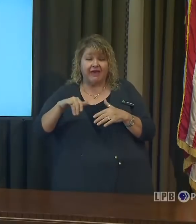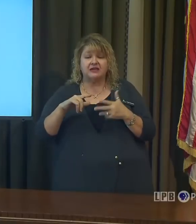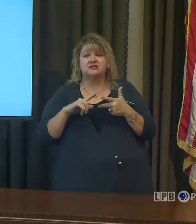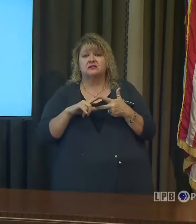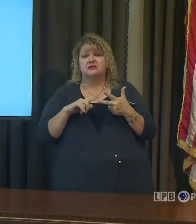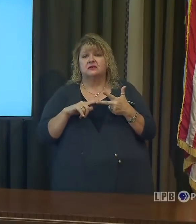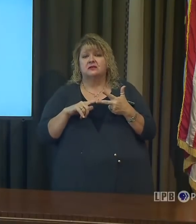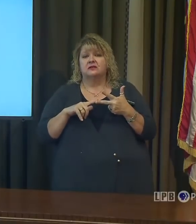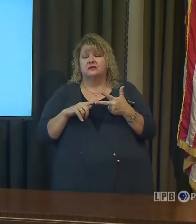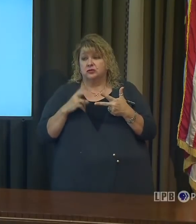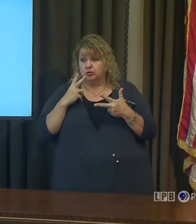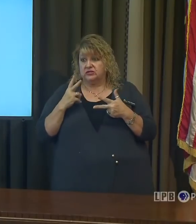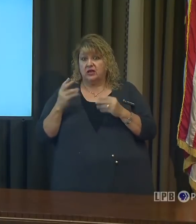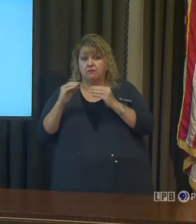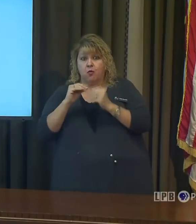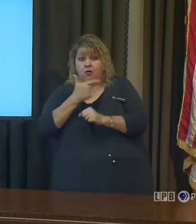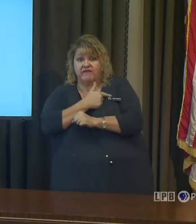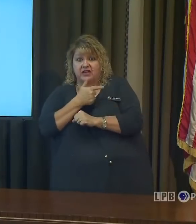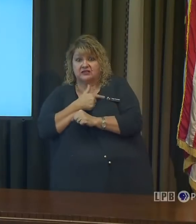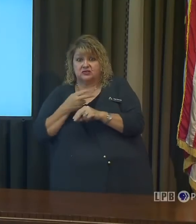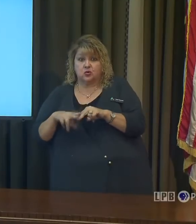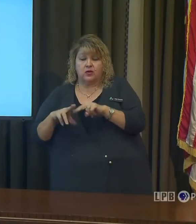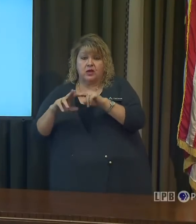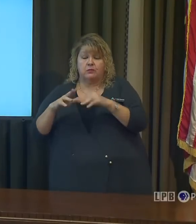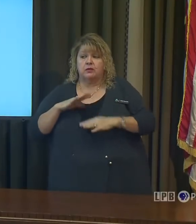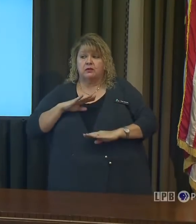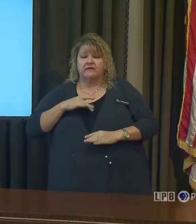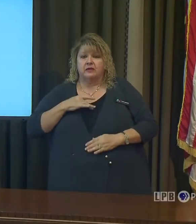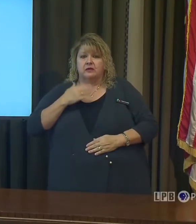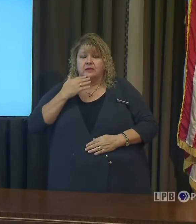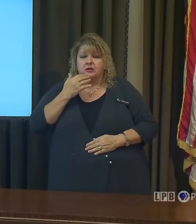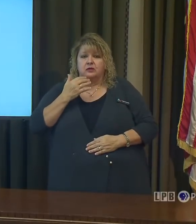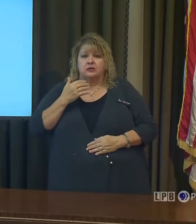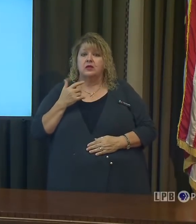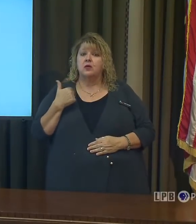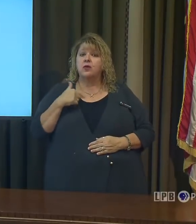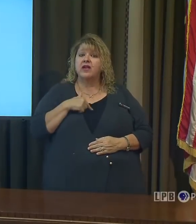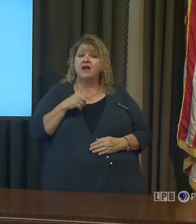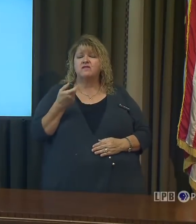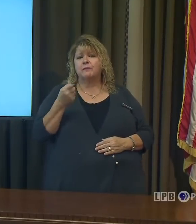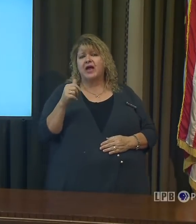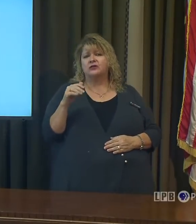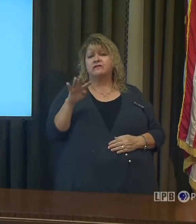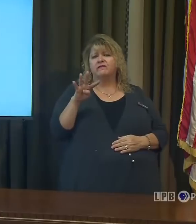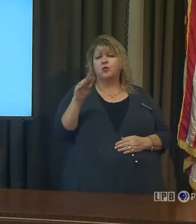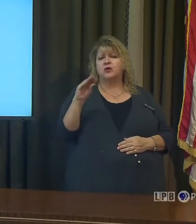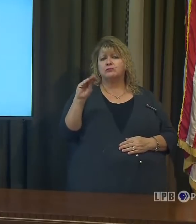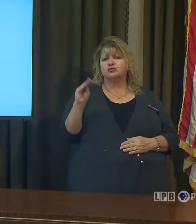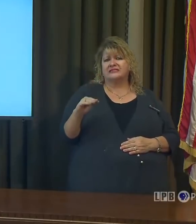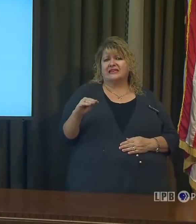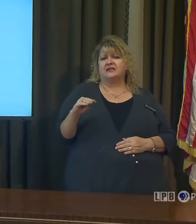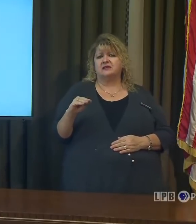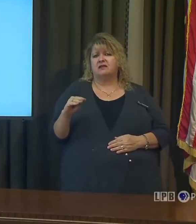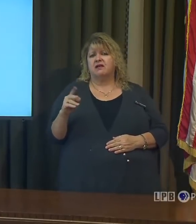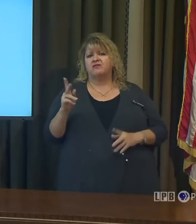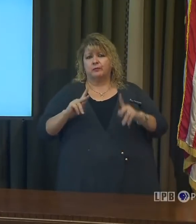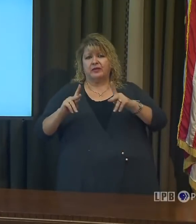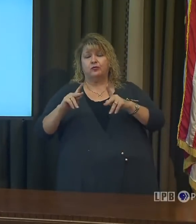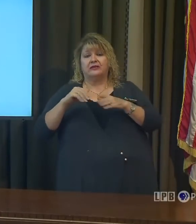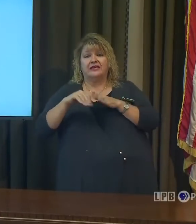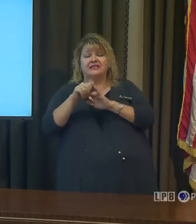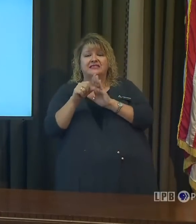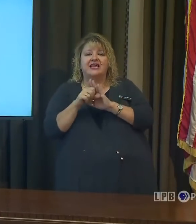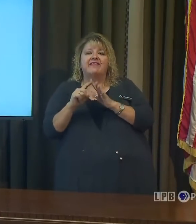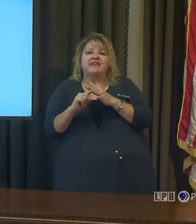those numbers go up. As the governor mentioned, we now have just over 40% of our state has at least initiated the vaccine series. That's